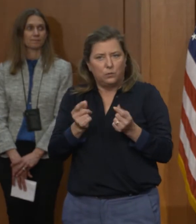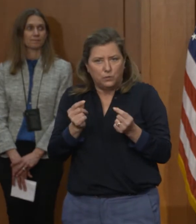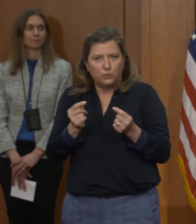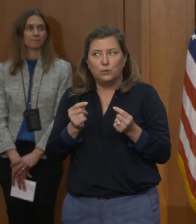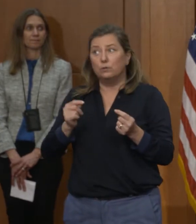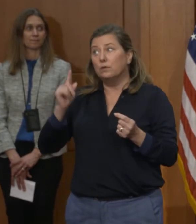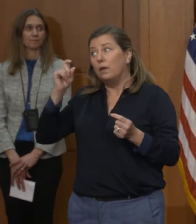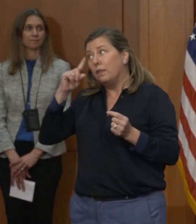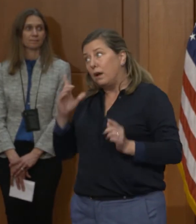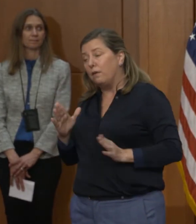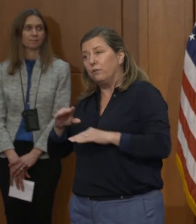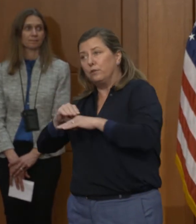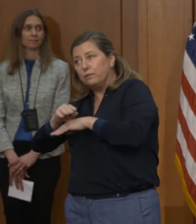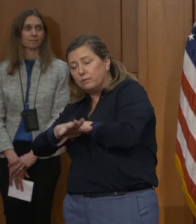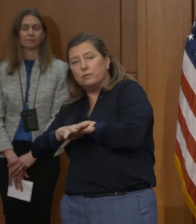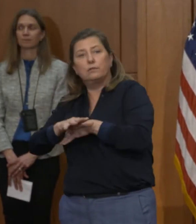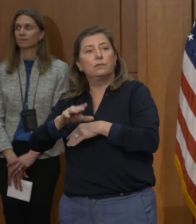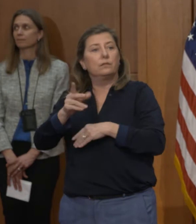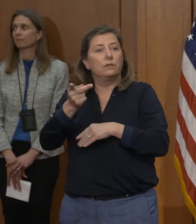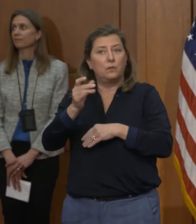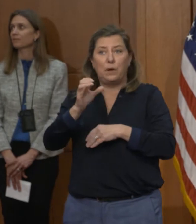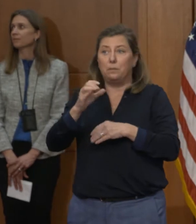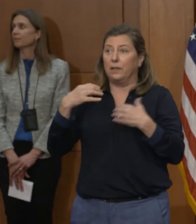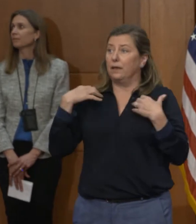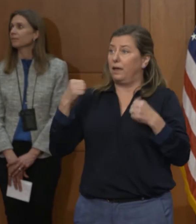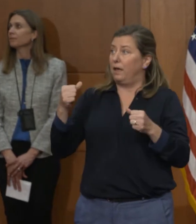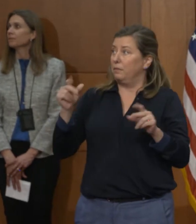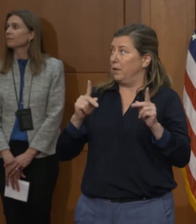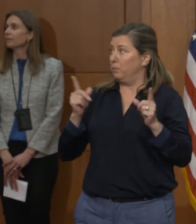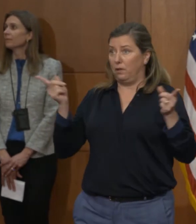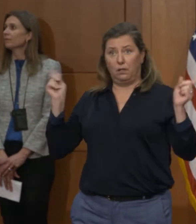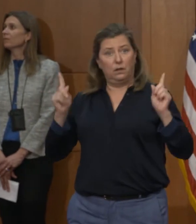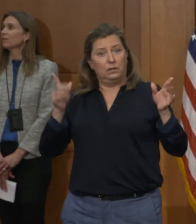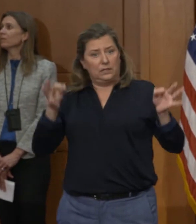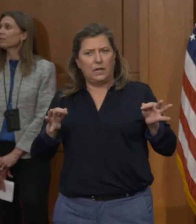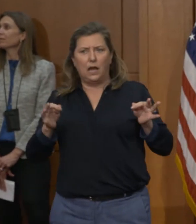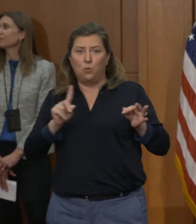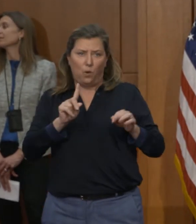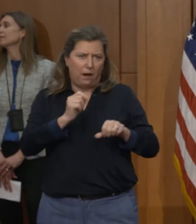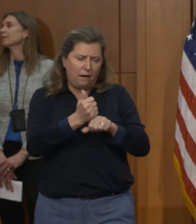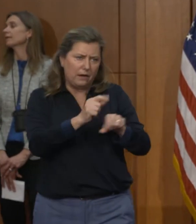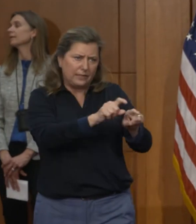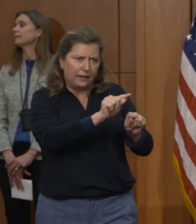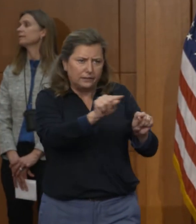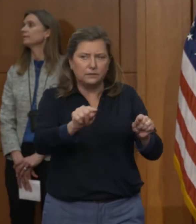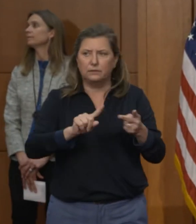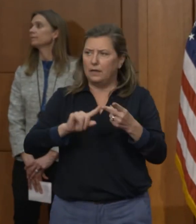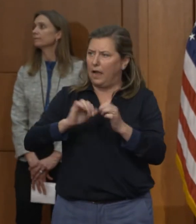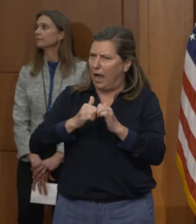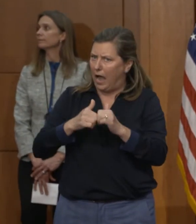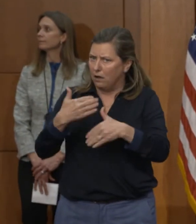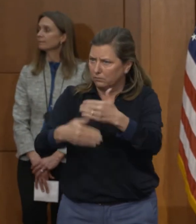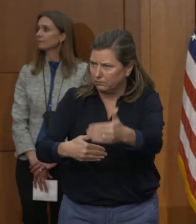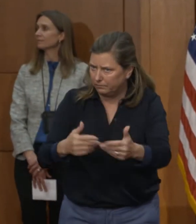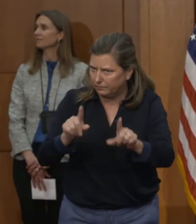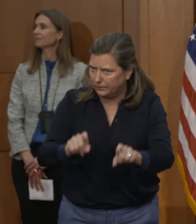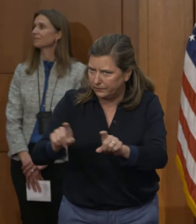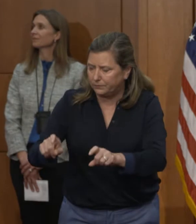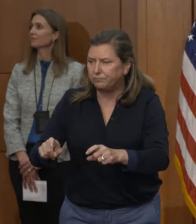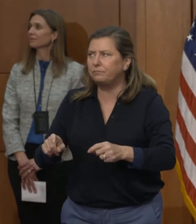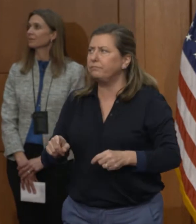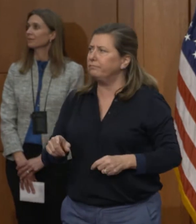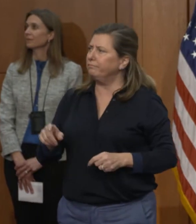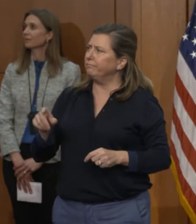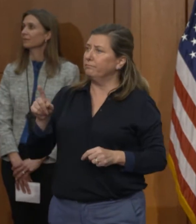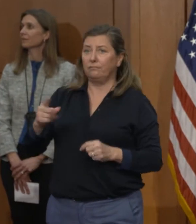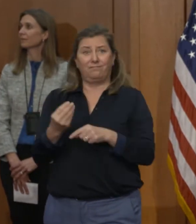the governor and public health leaders behind me decide where we're going to test and how we're going to test. What this is looking